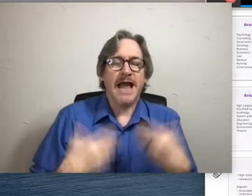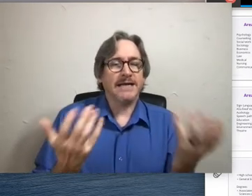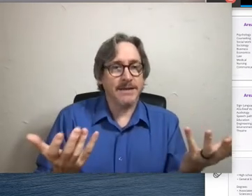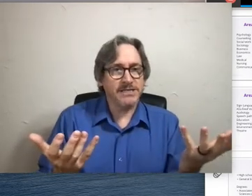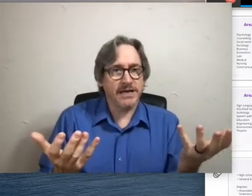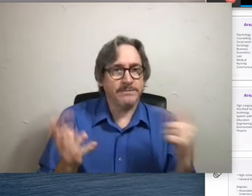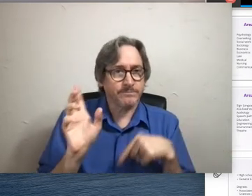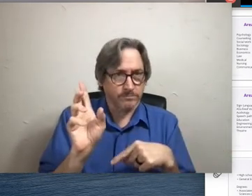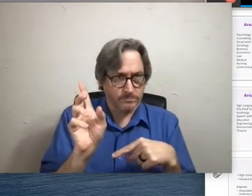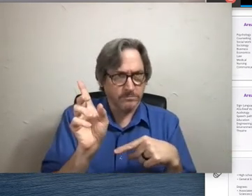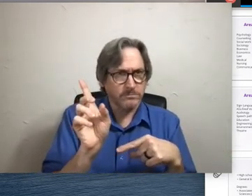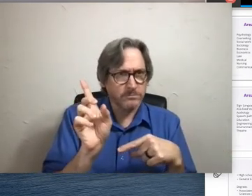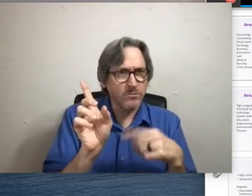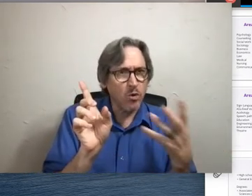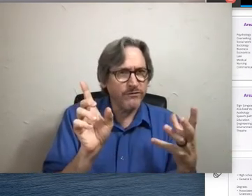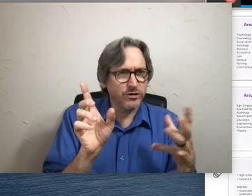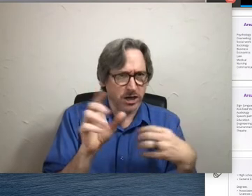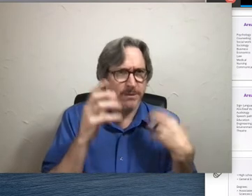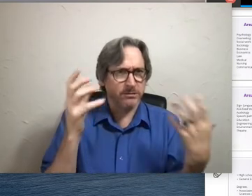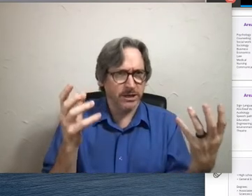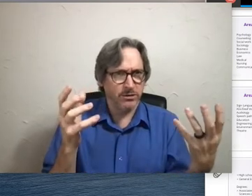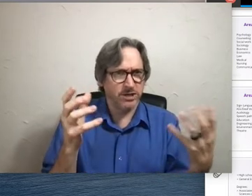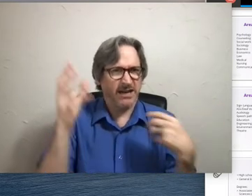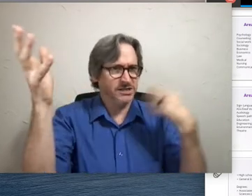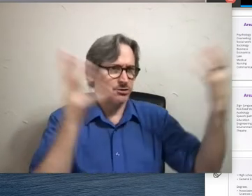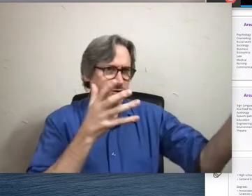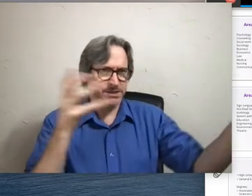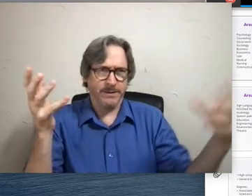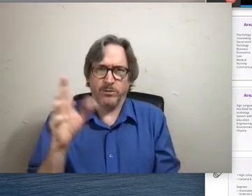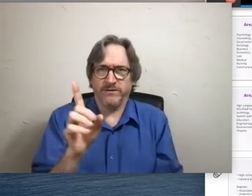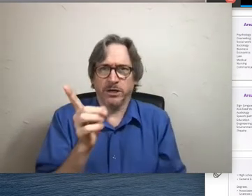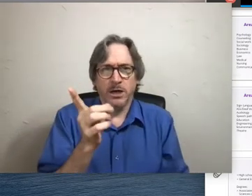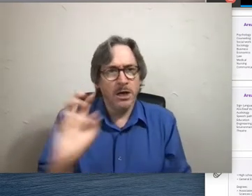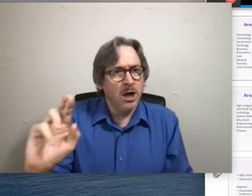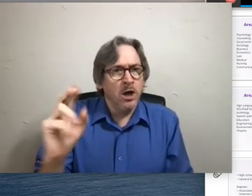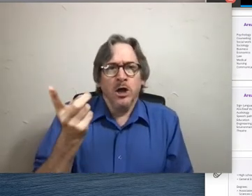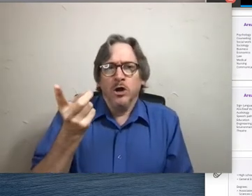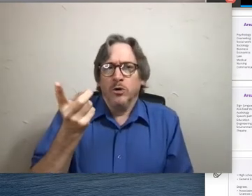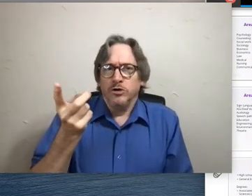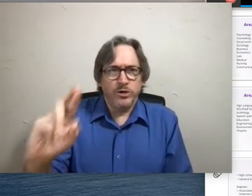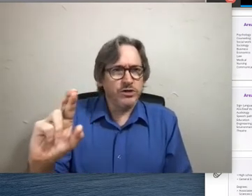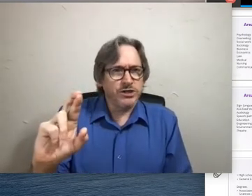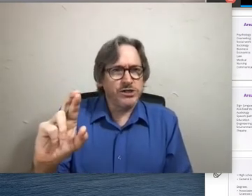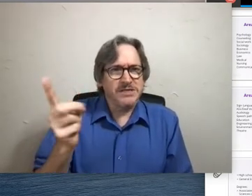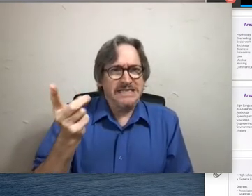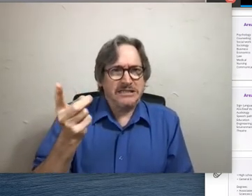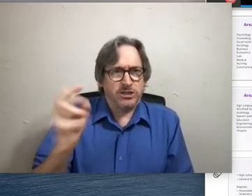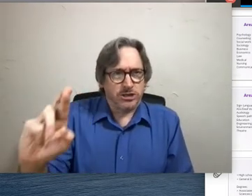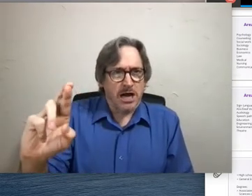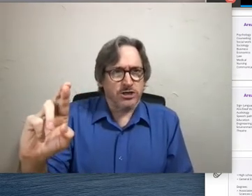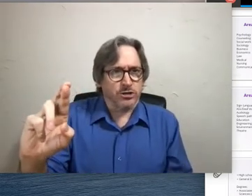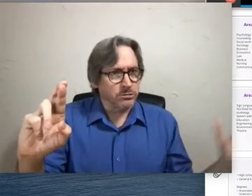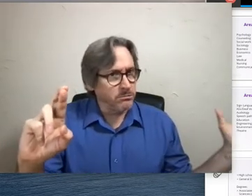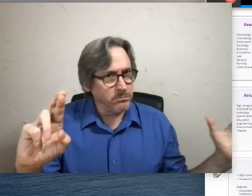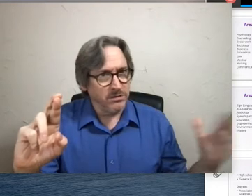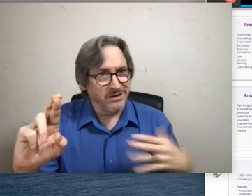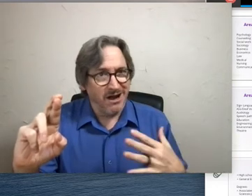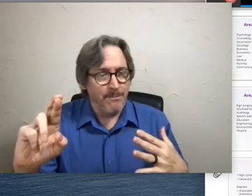in an academic setting, or if you're talking about, titles, introducing people, whatever, we usually just use